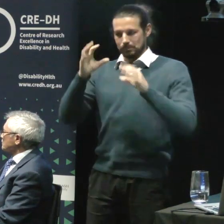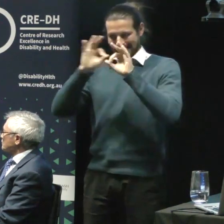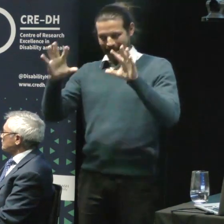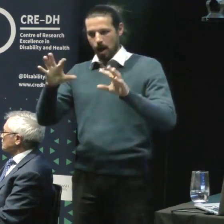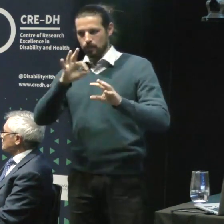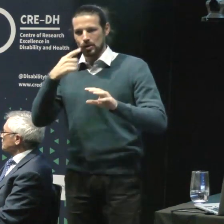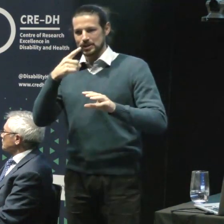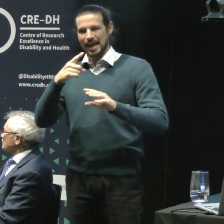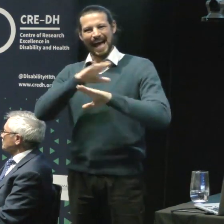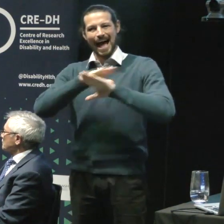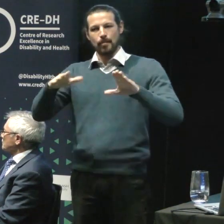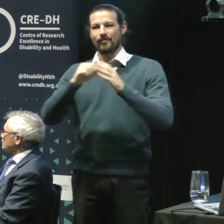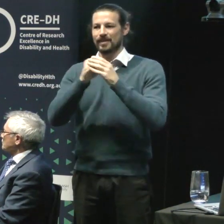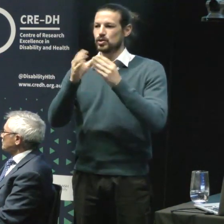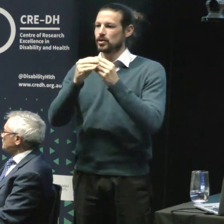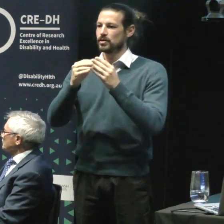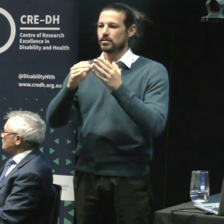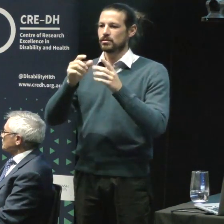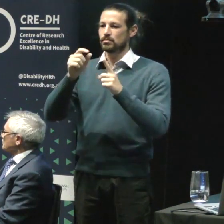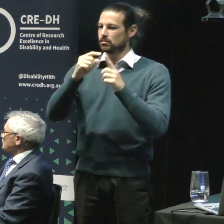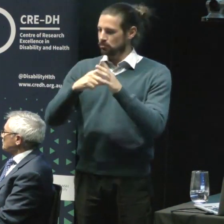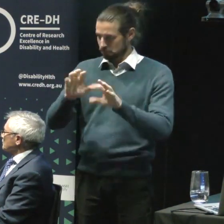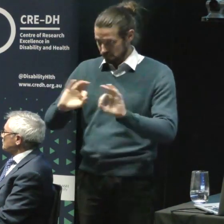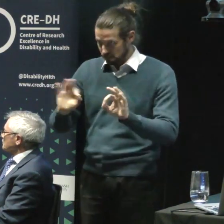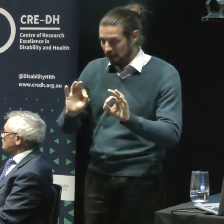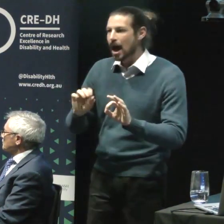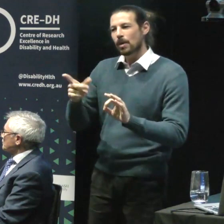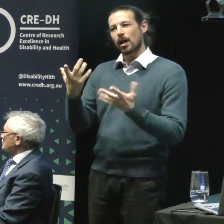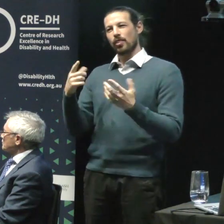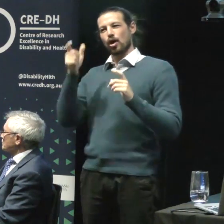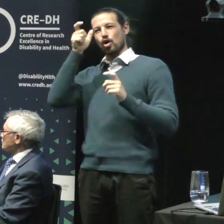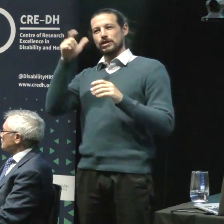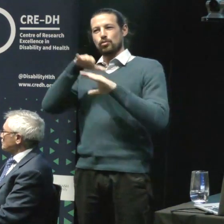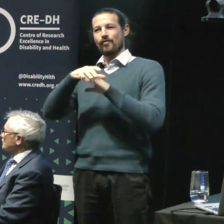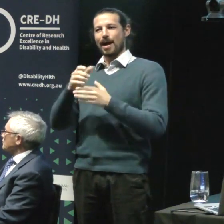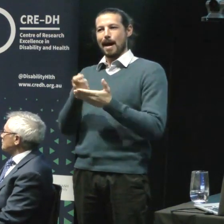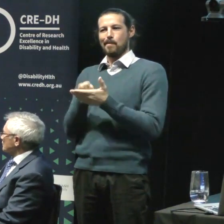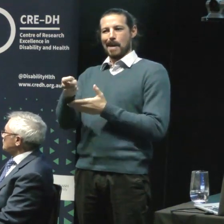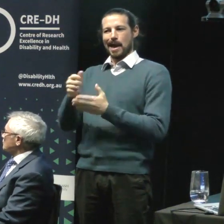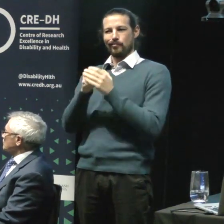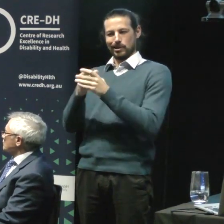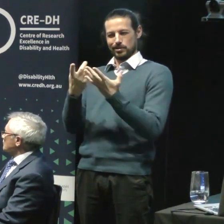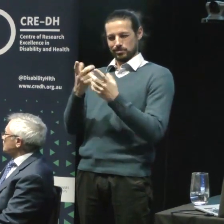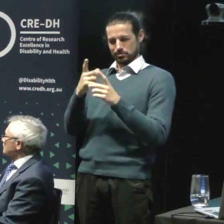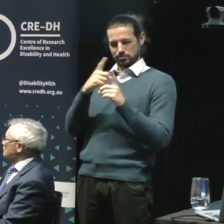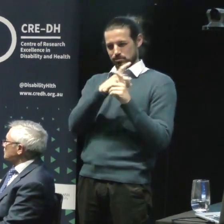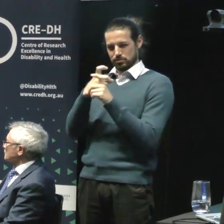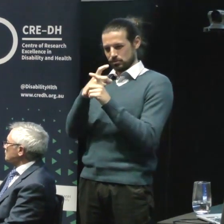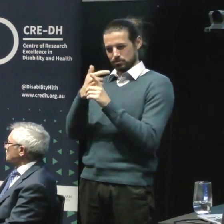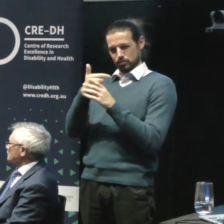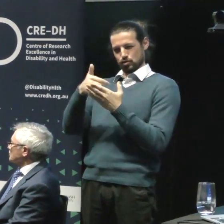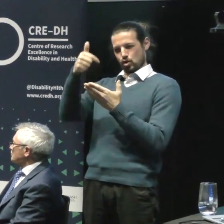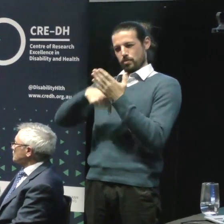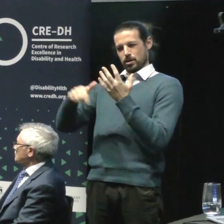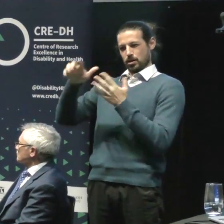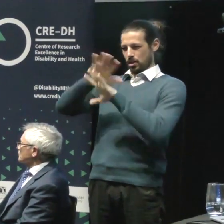wasn't. I was saying that the concept of paid friend is complicated, and I think that's the thing, it's